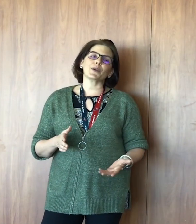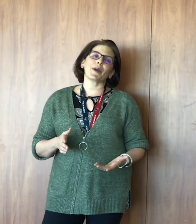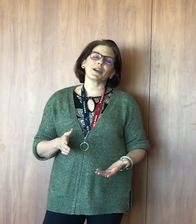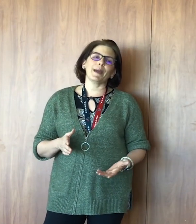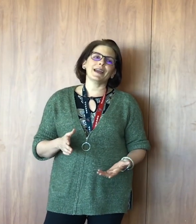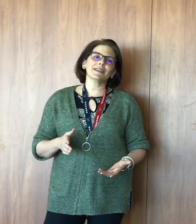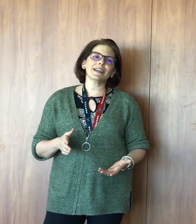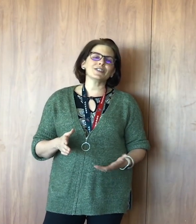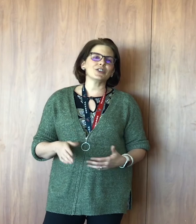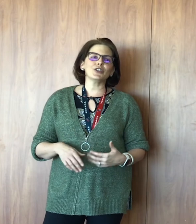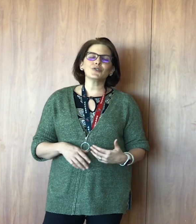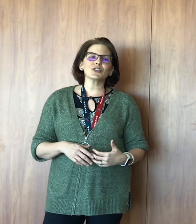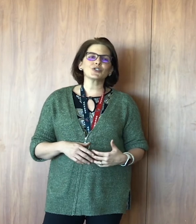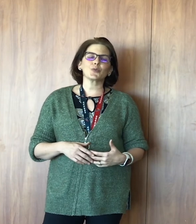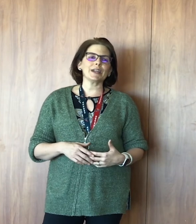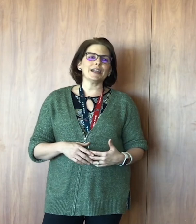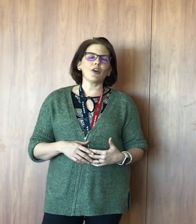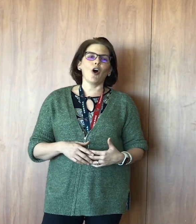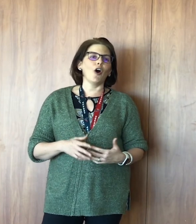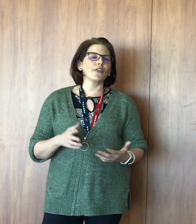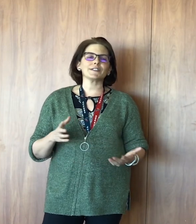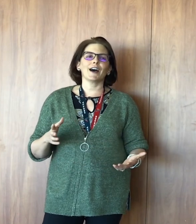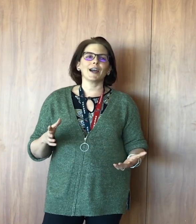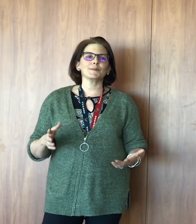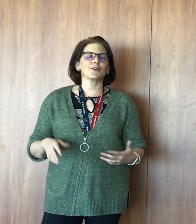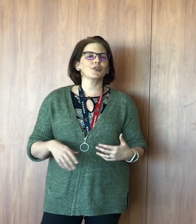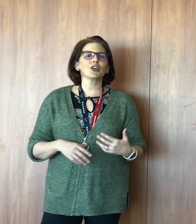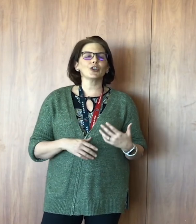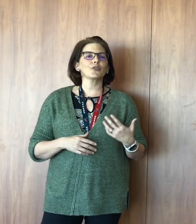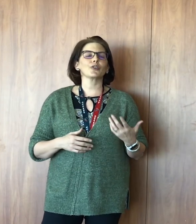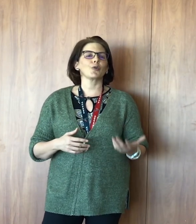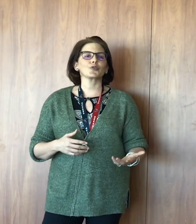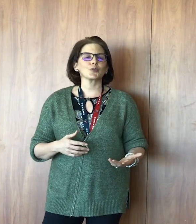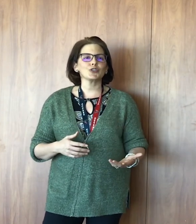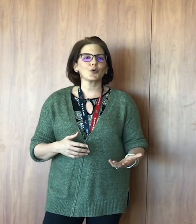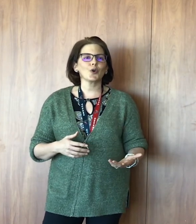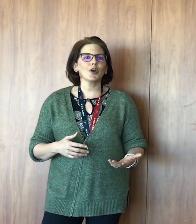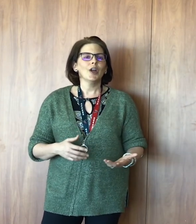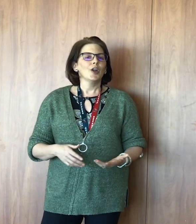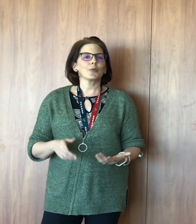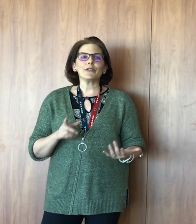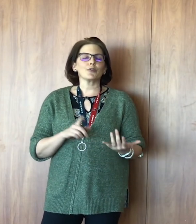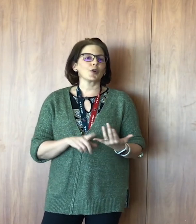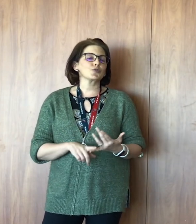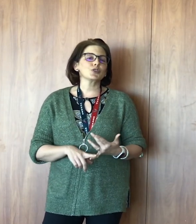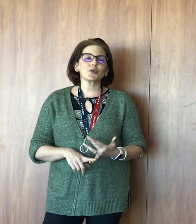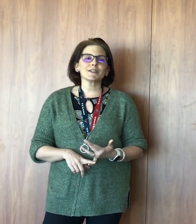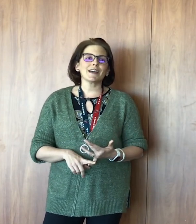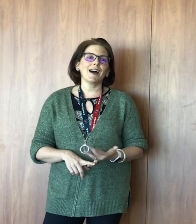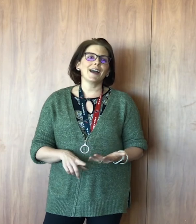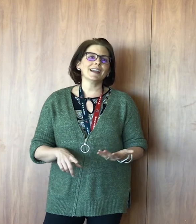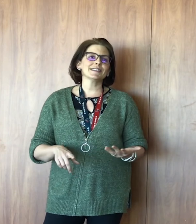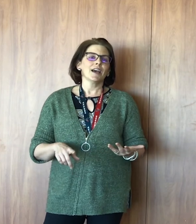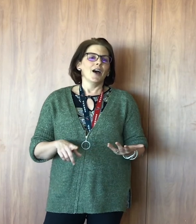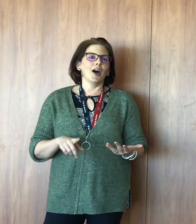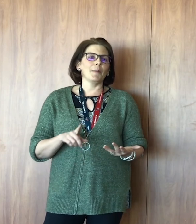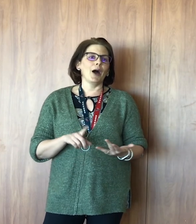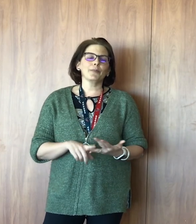recommend is that you just read all the time. So if you're going to go to the grocery store, read the grocery store signs, help them